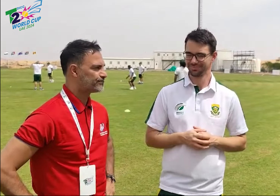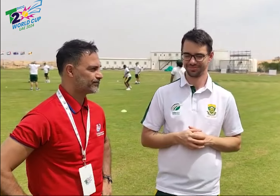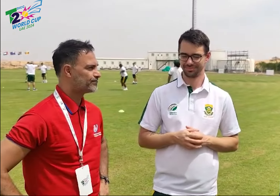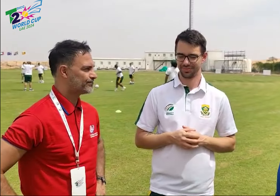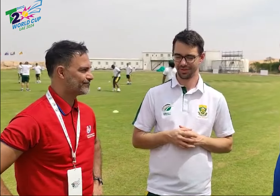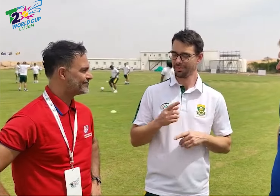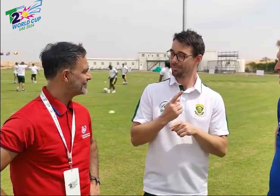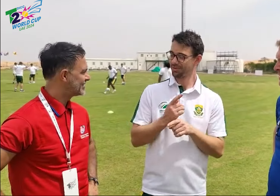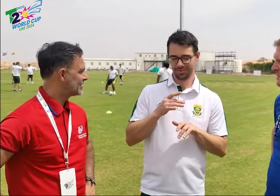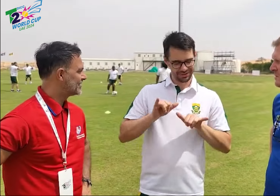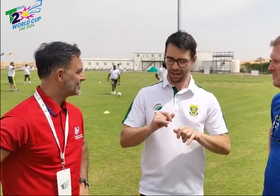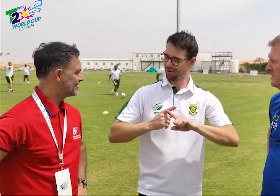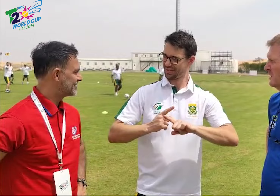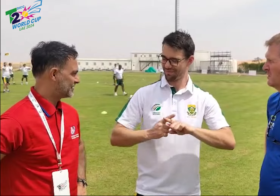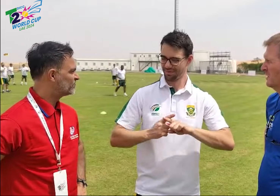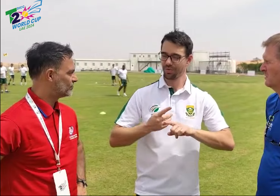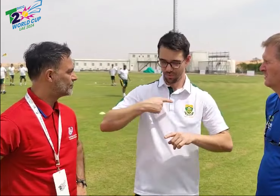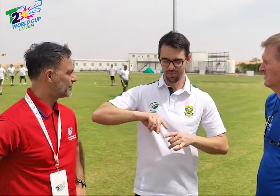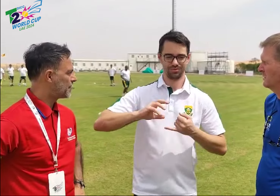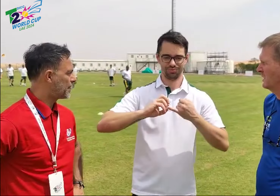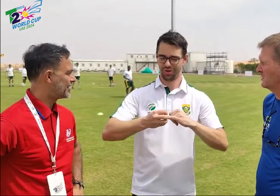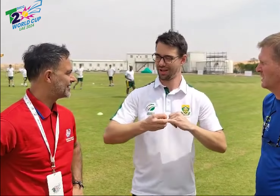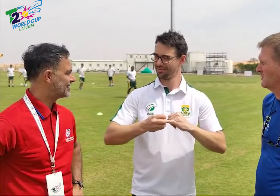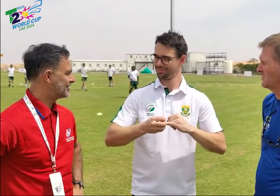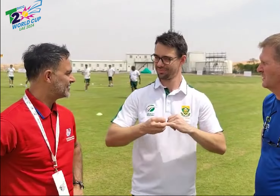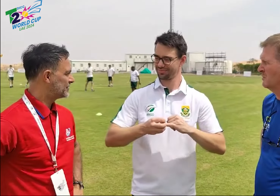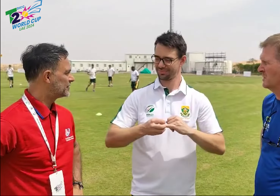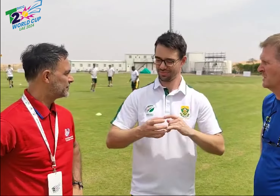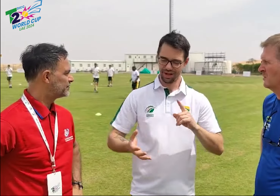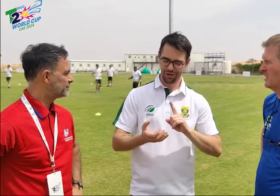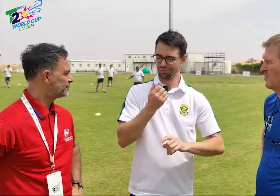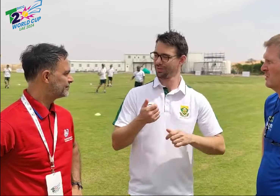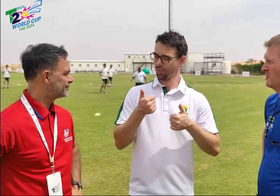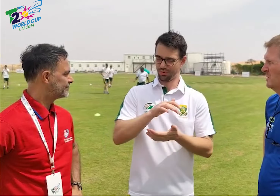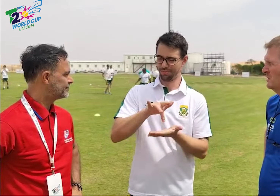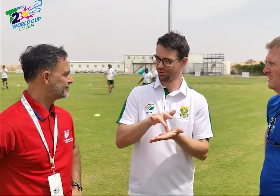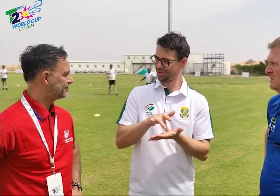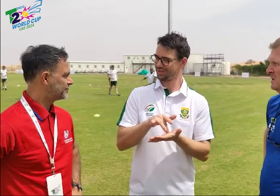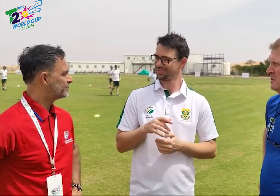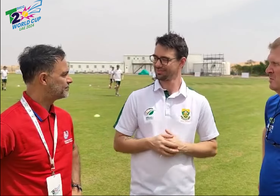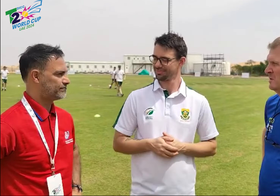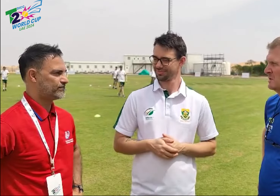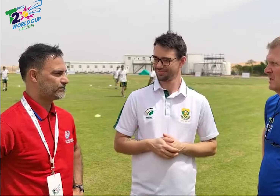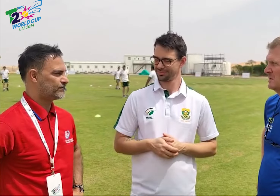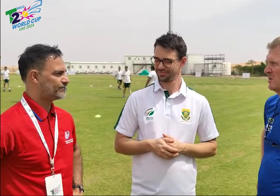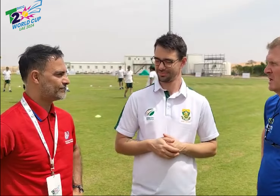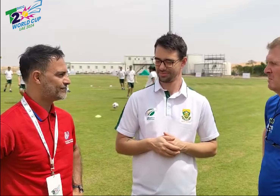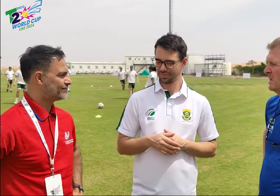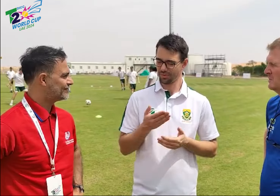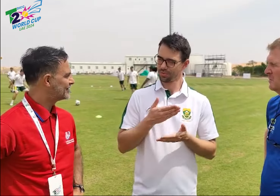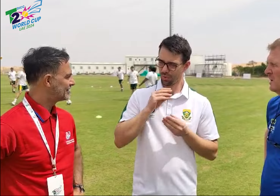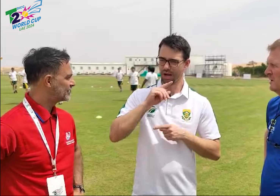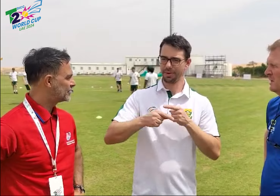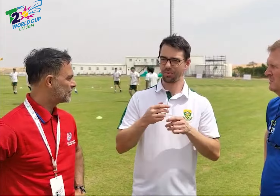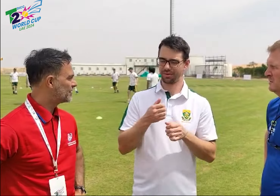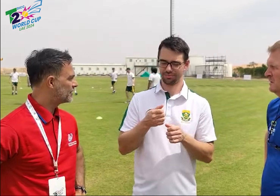But we are very positive and we're going to try to get ourselves in a position that we want to be. We've been discussing our game